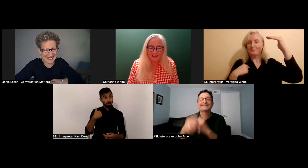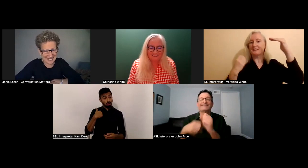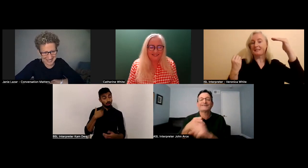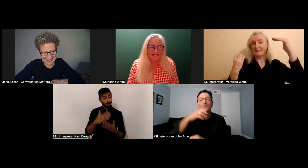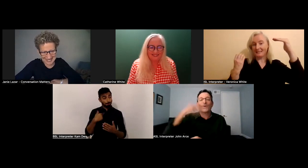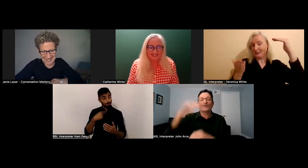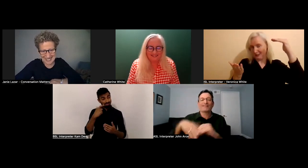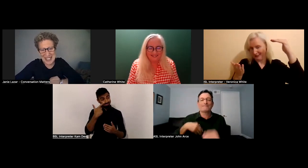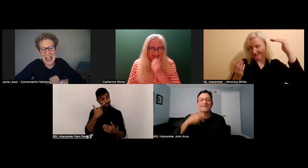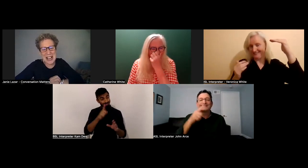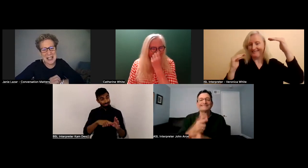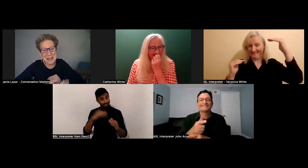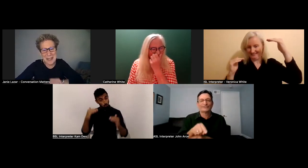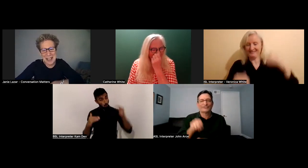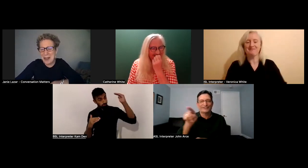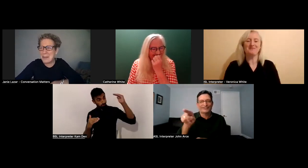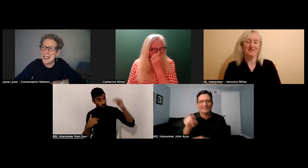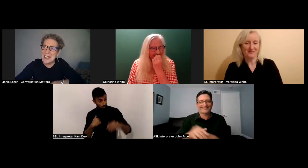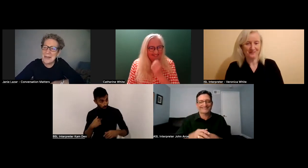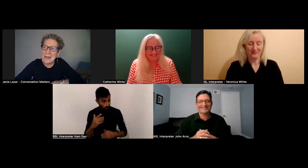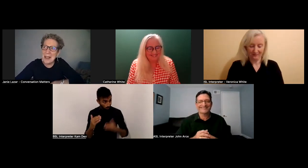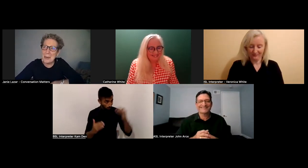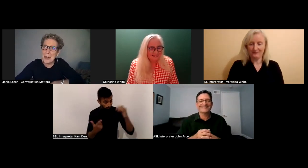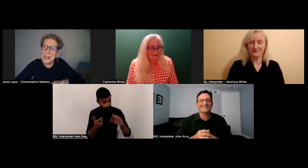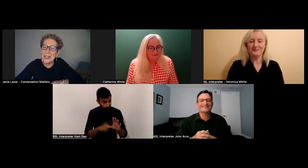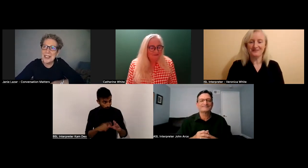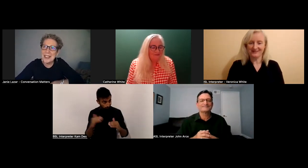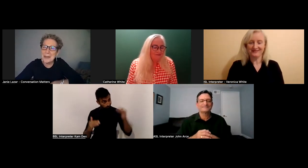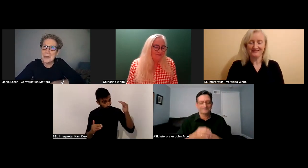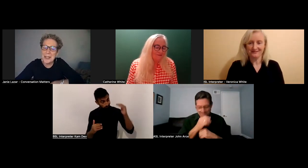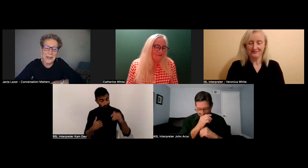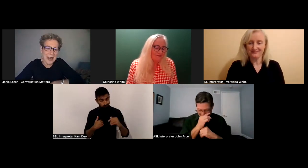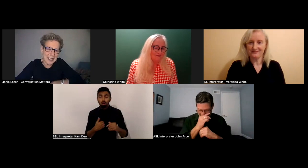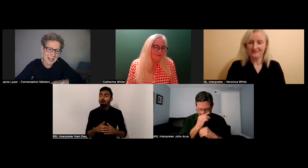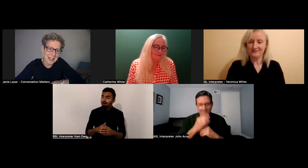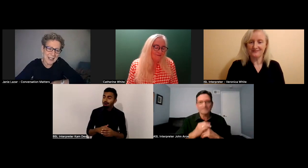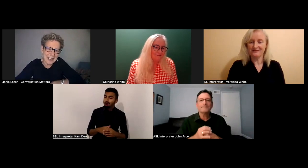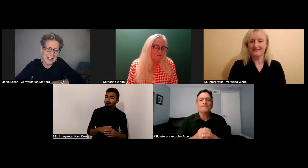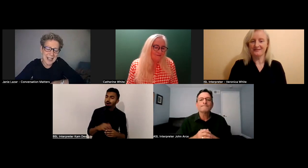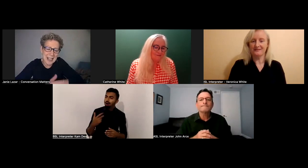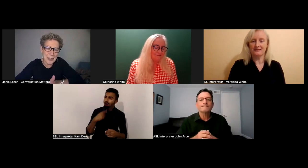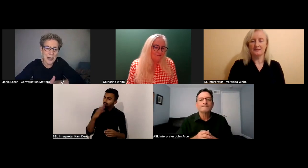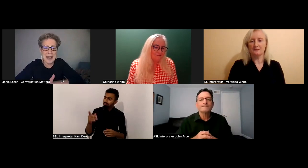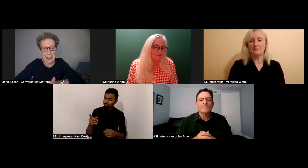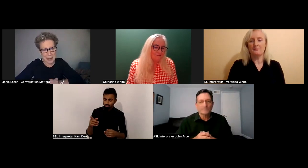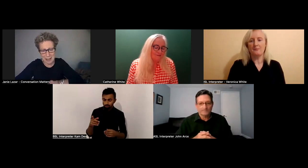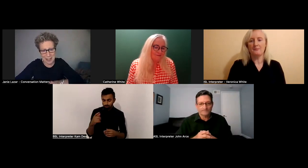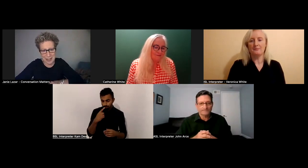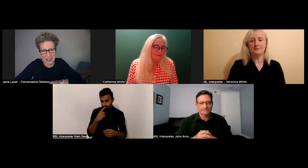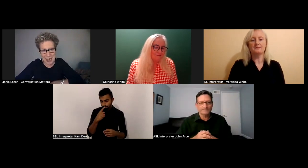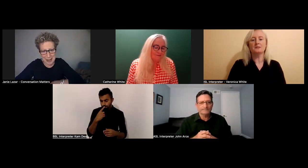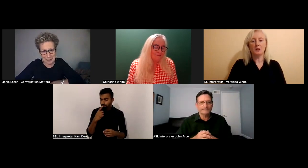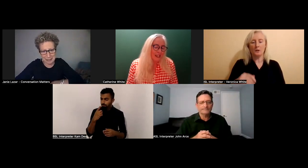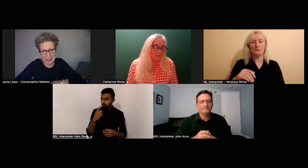that clear. But what advice? Let's talk about young parents